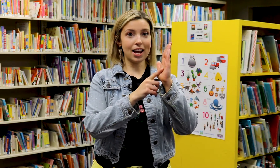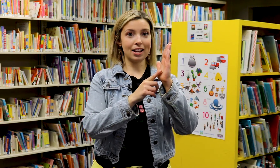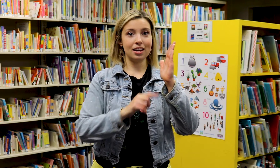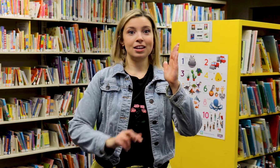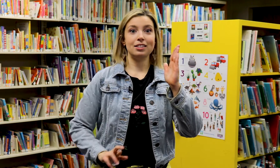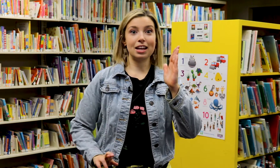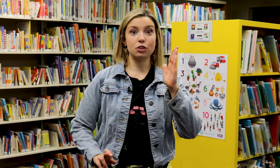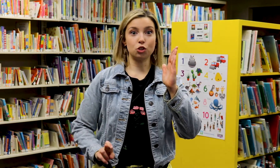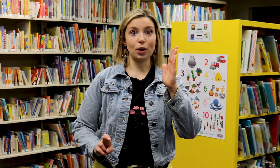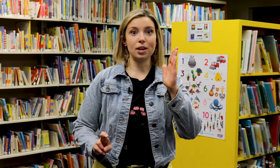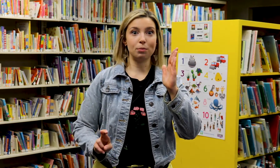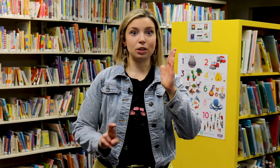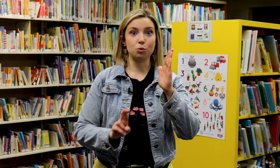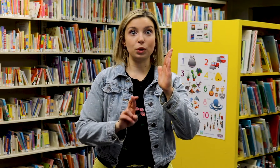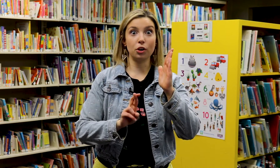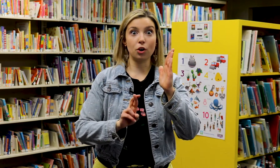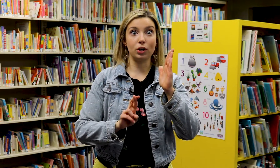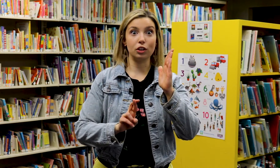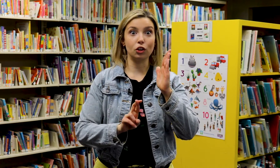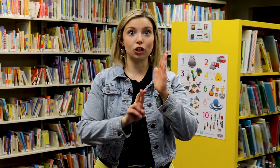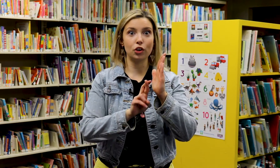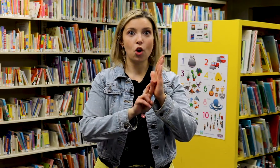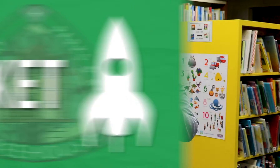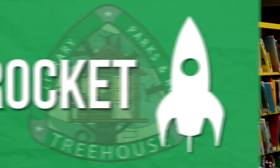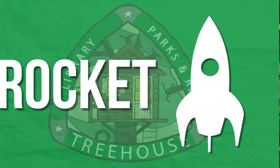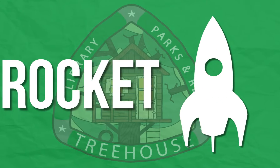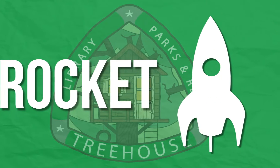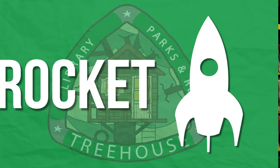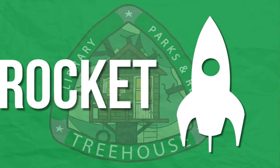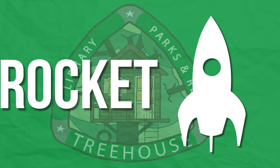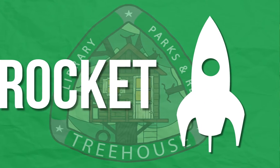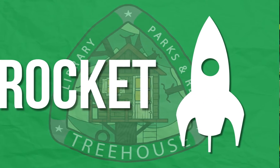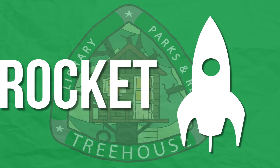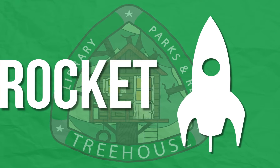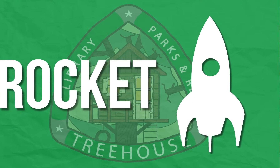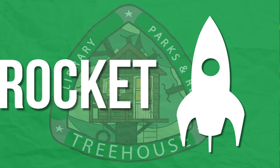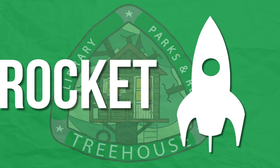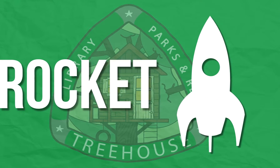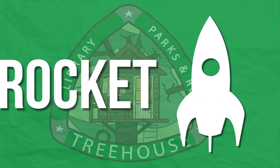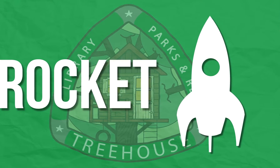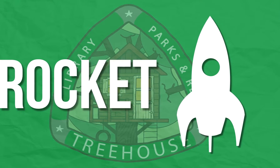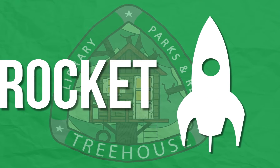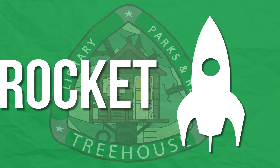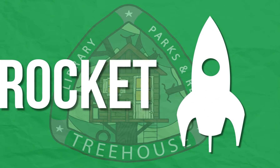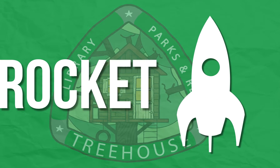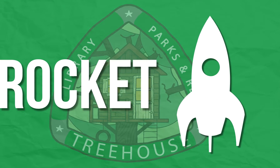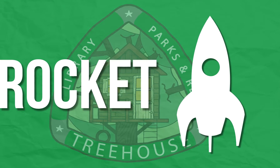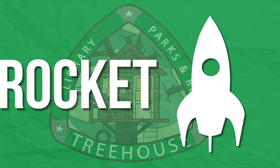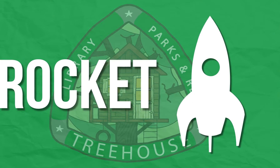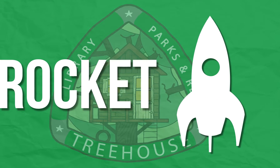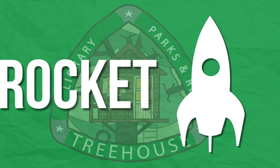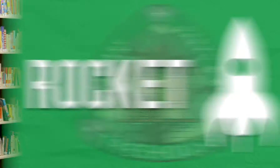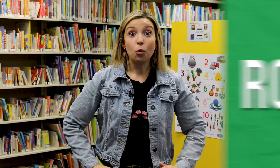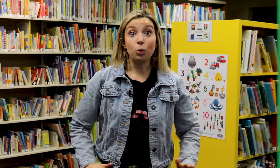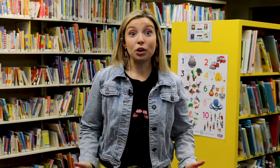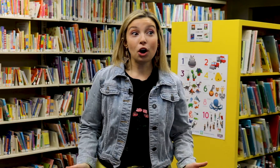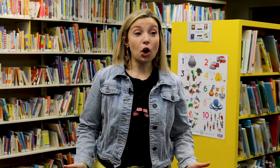hand stay straight because we are going to learn rocket for our third sign. Now, we are going